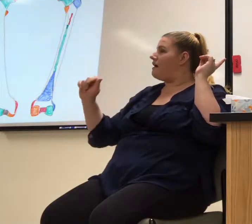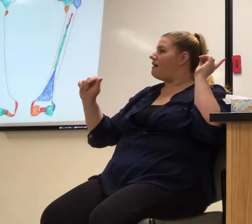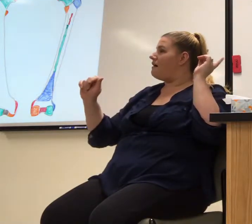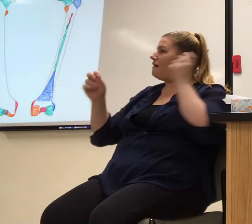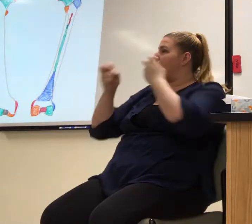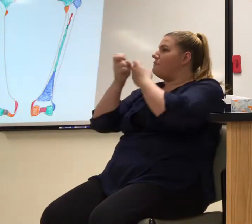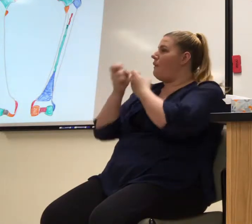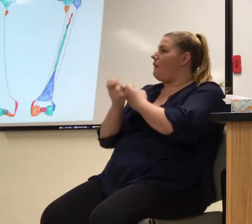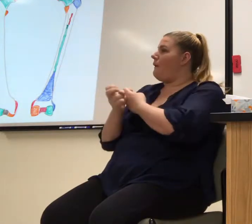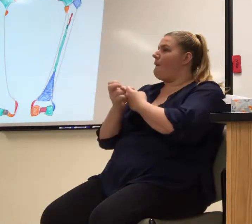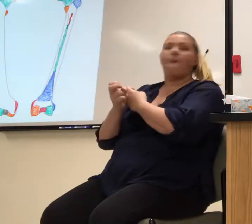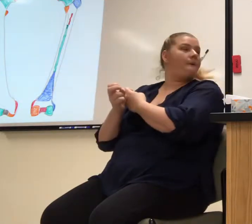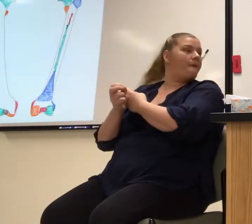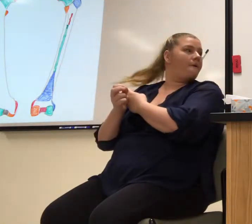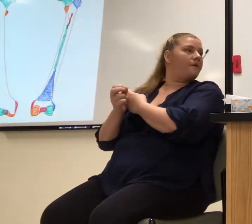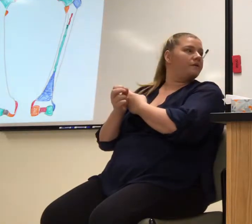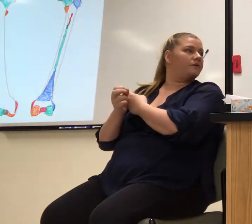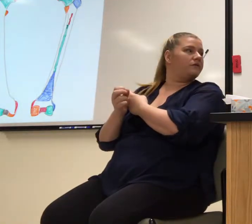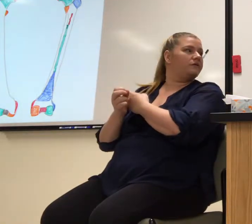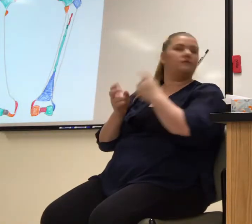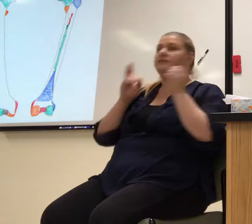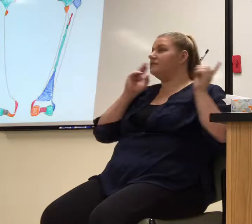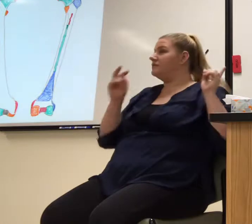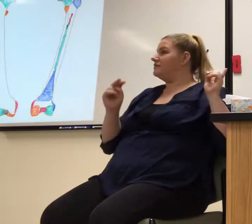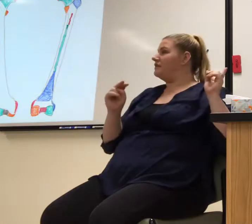Okay, and it's going to sit right at the end.